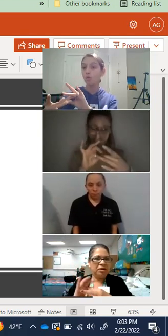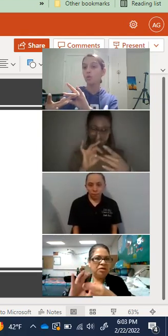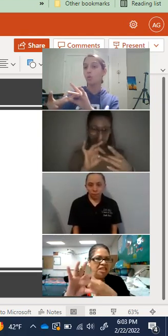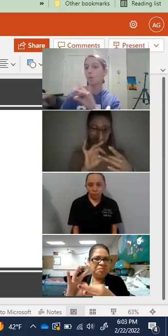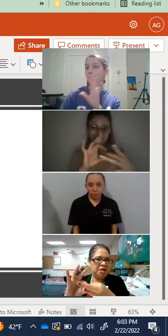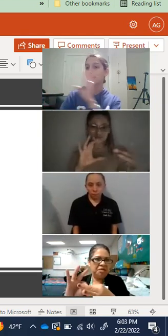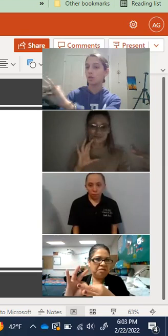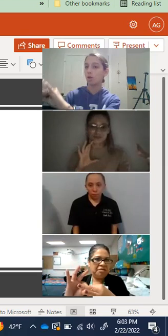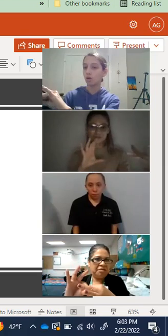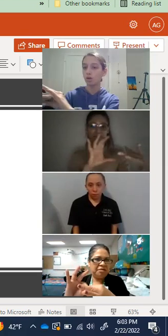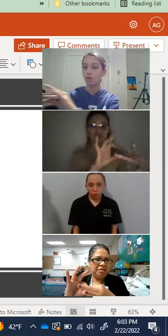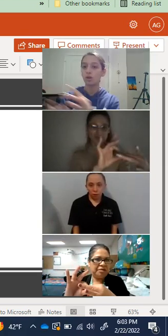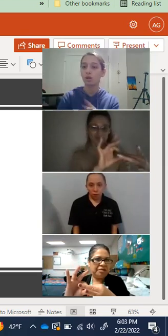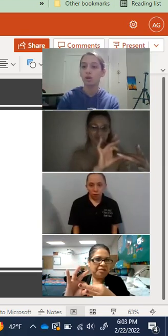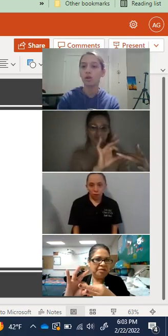Belong or just belong?